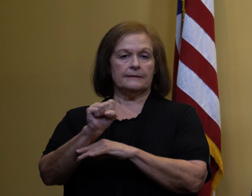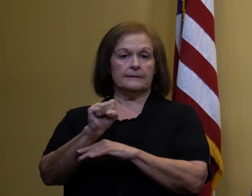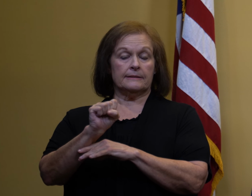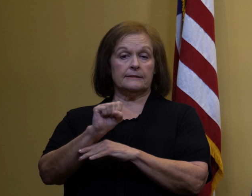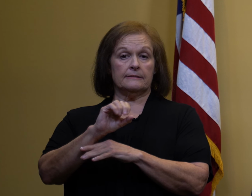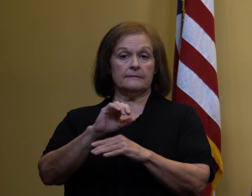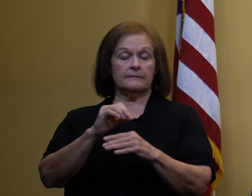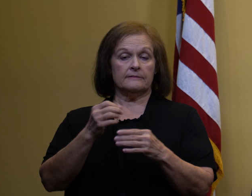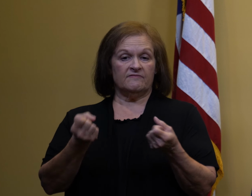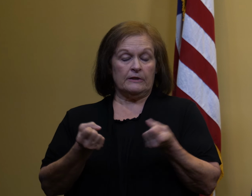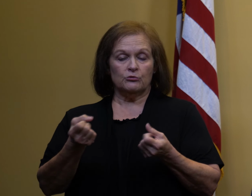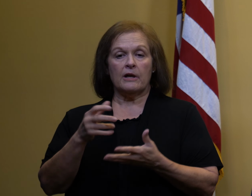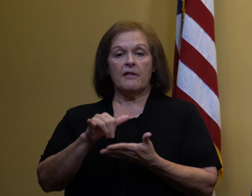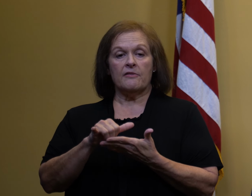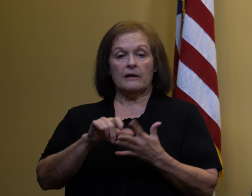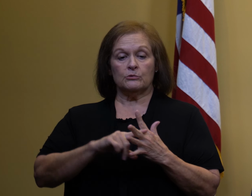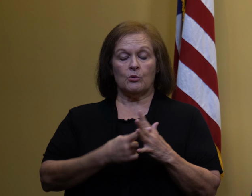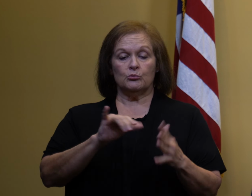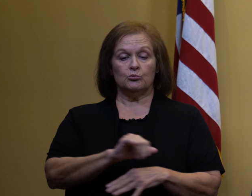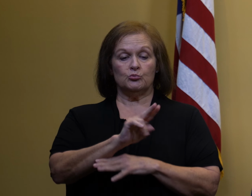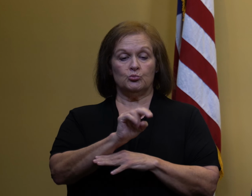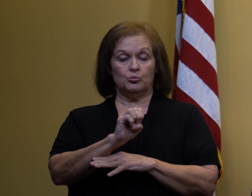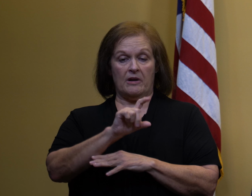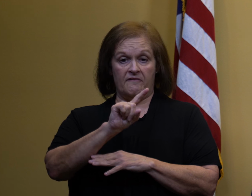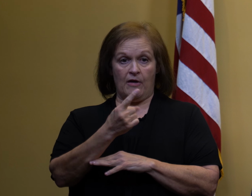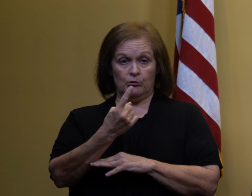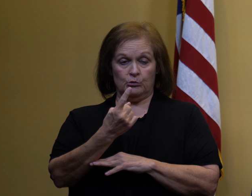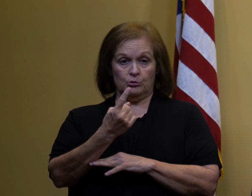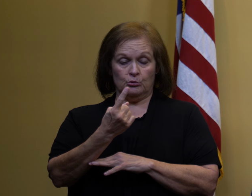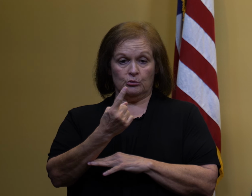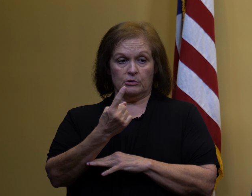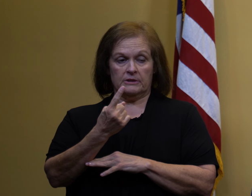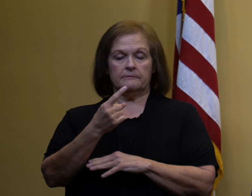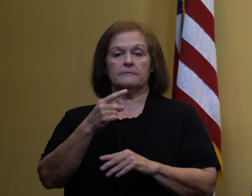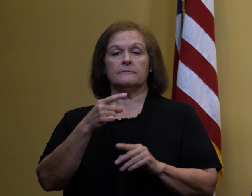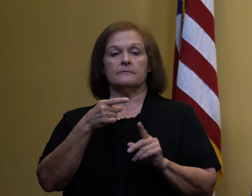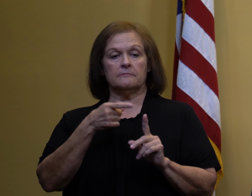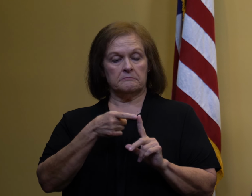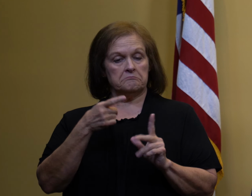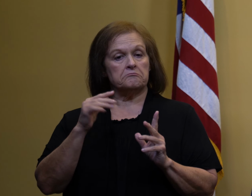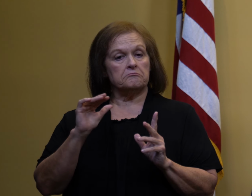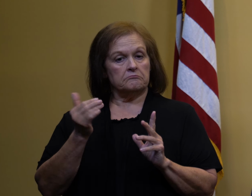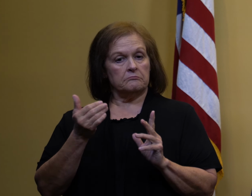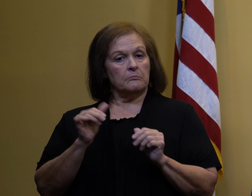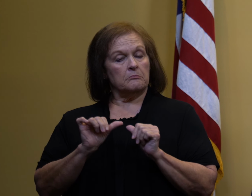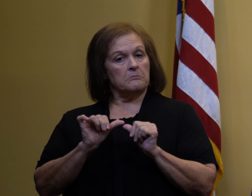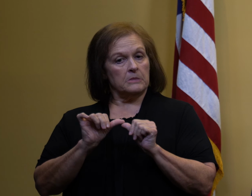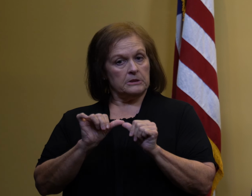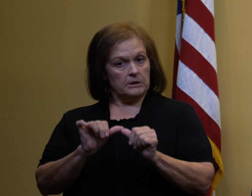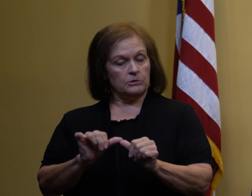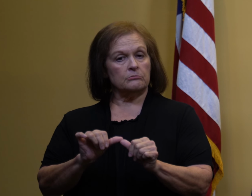we onboarded, as you know, effectively June 1st. And it has just continued to